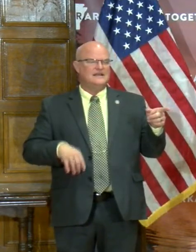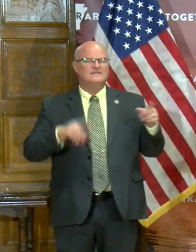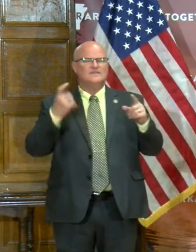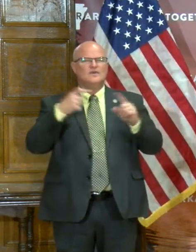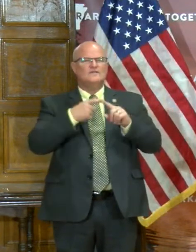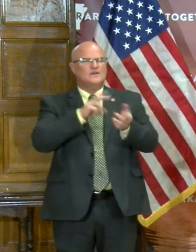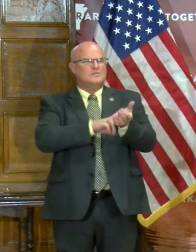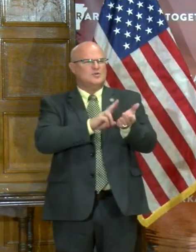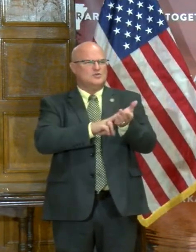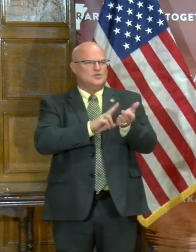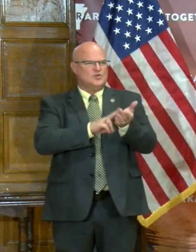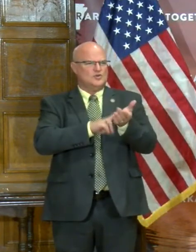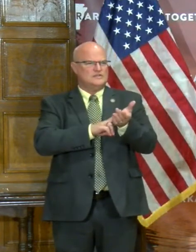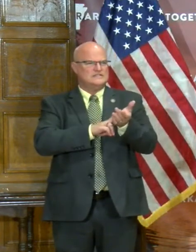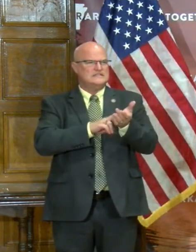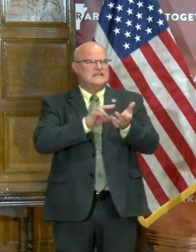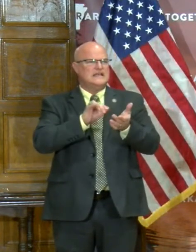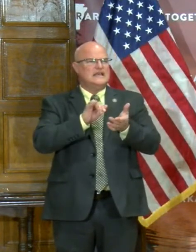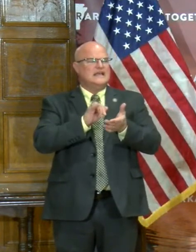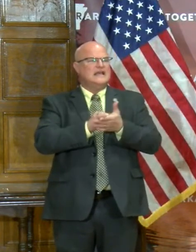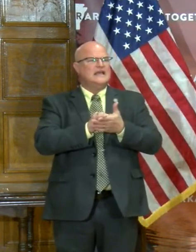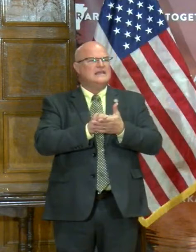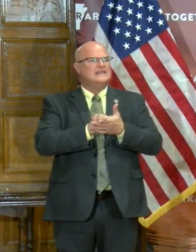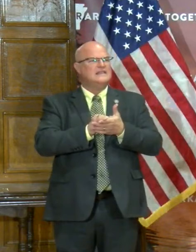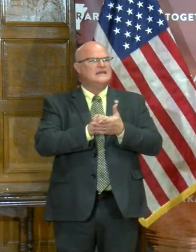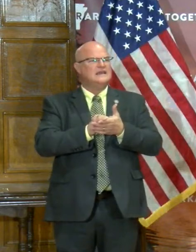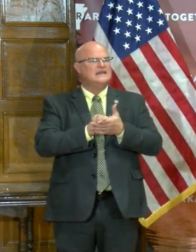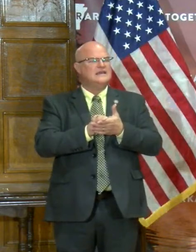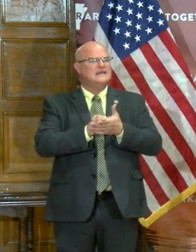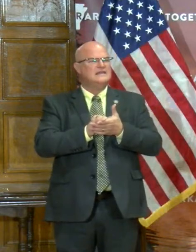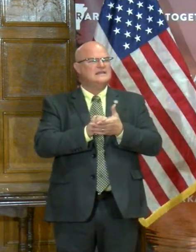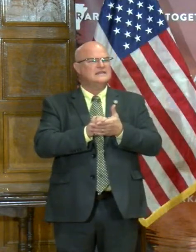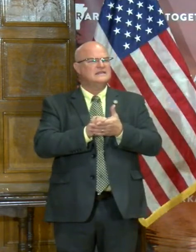nurse, and that was that